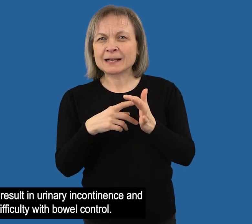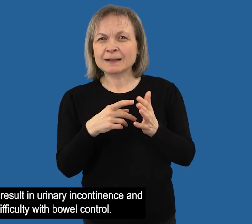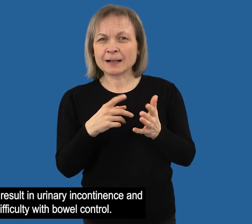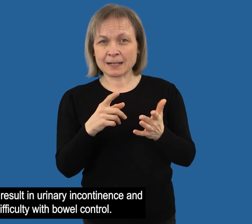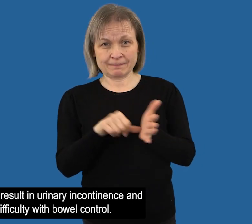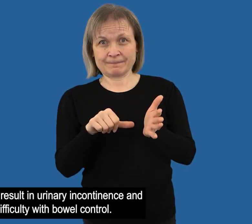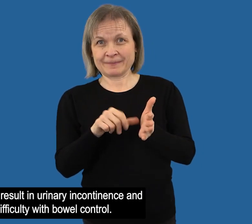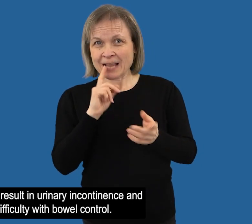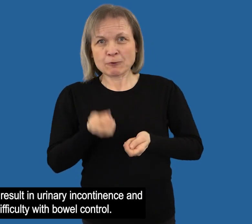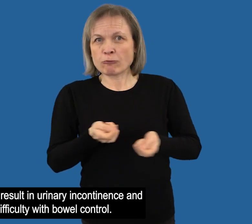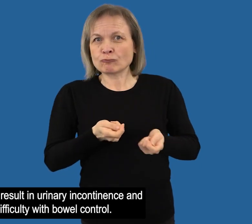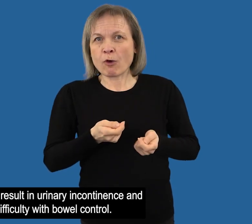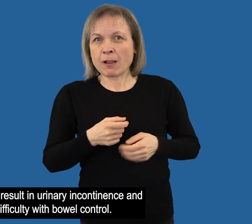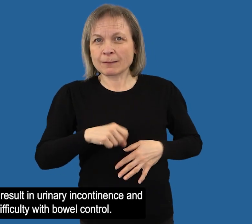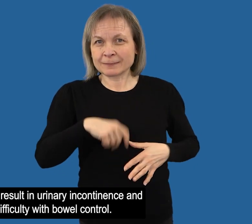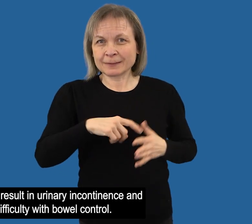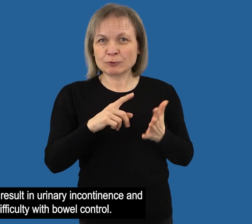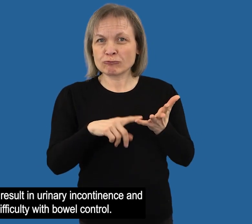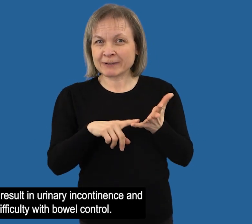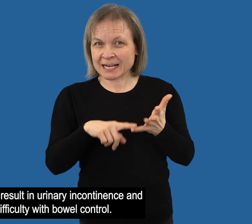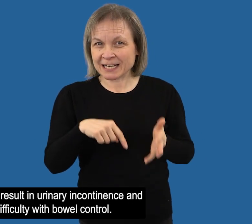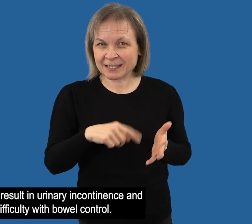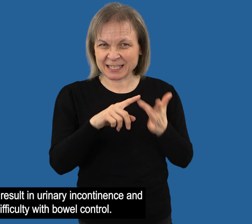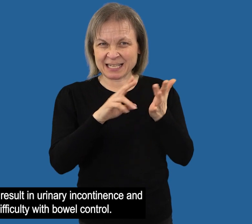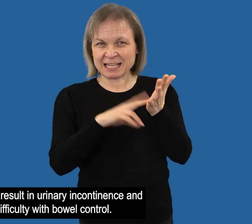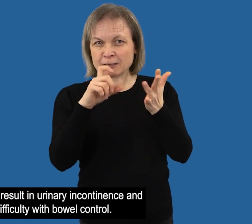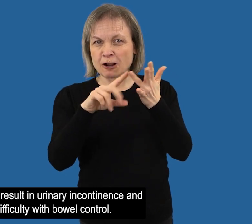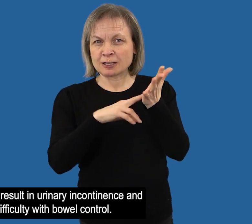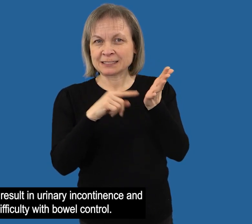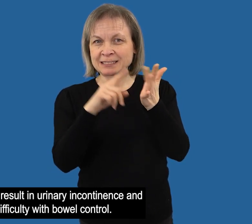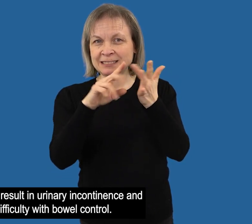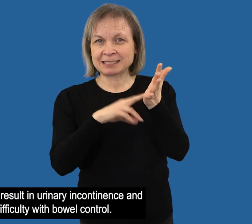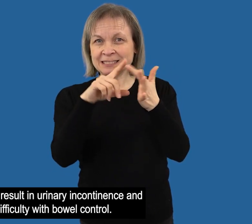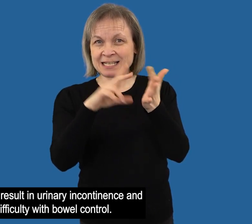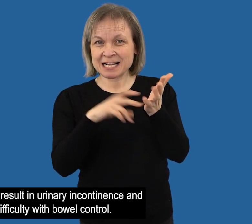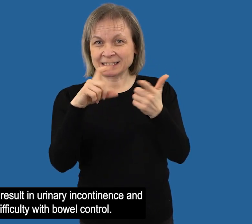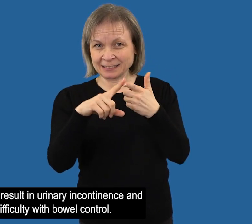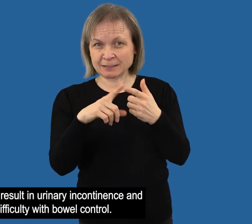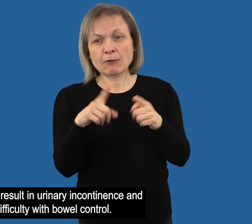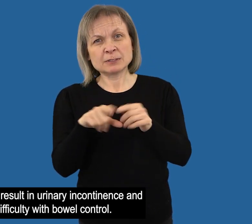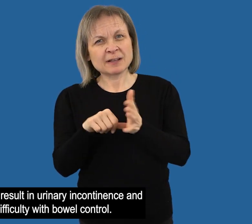This can result in urinary incontinence and difficulty with bowel control.